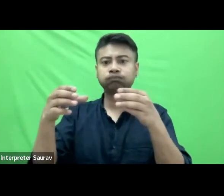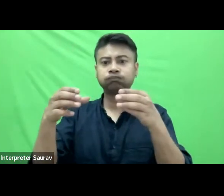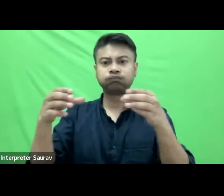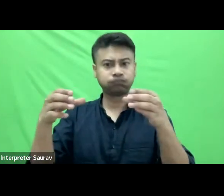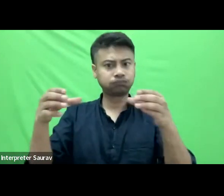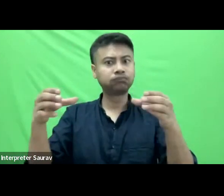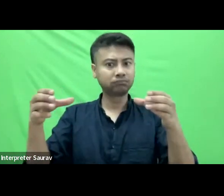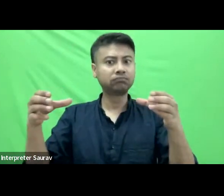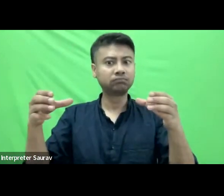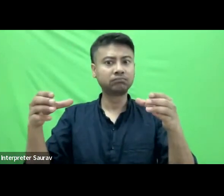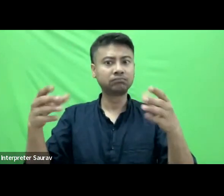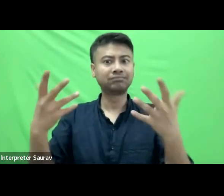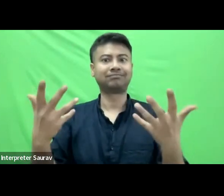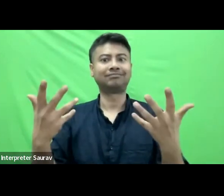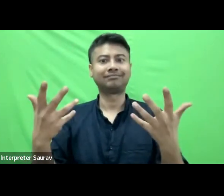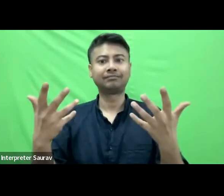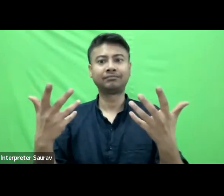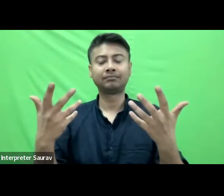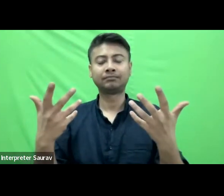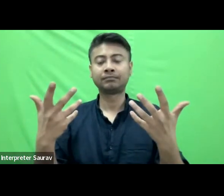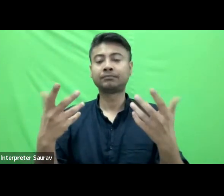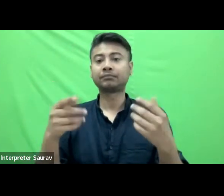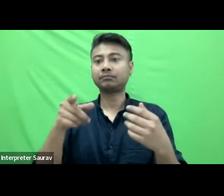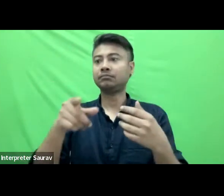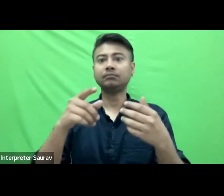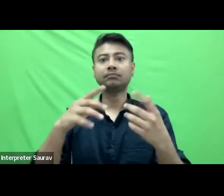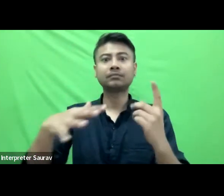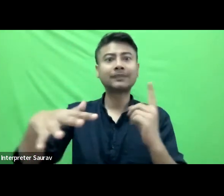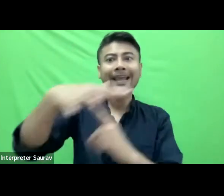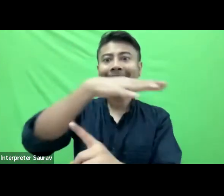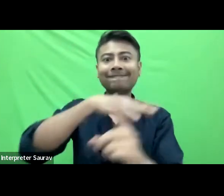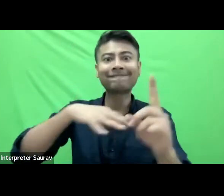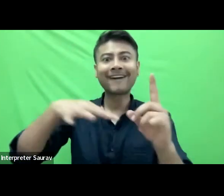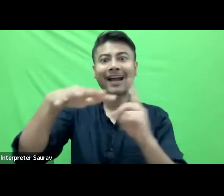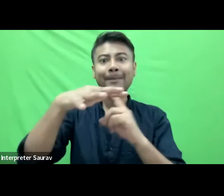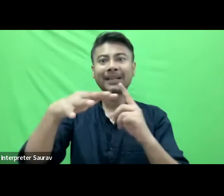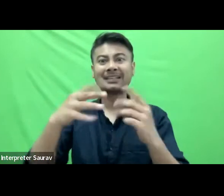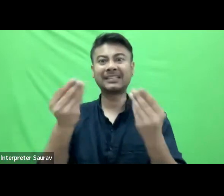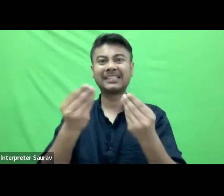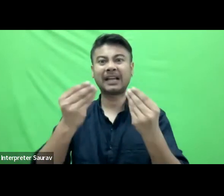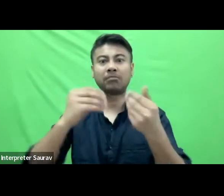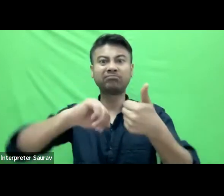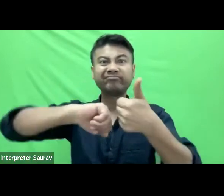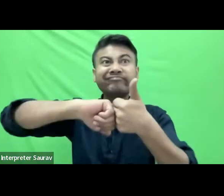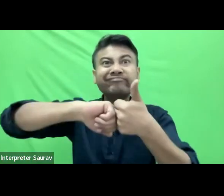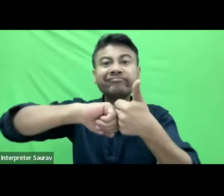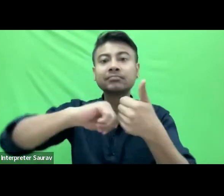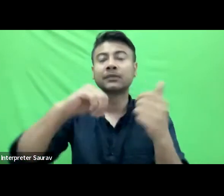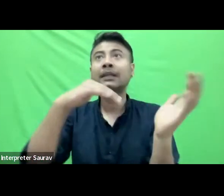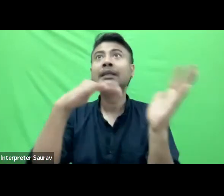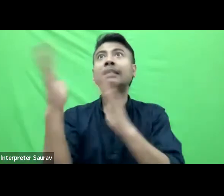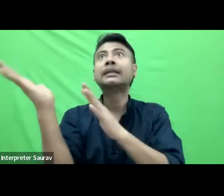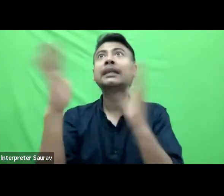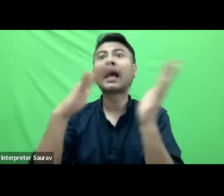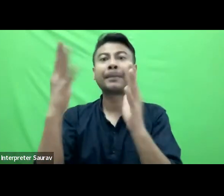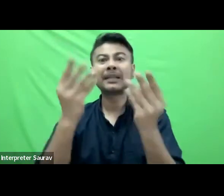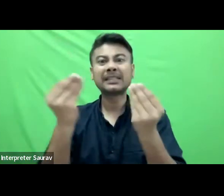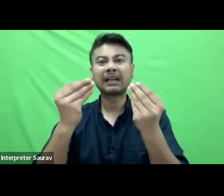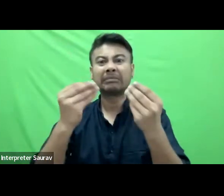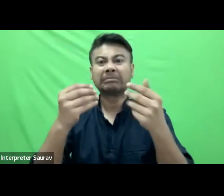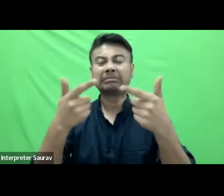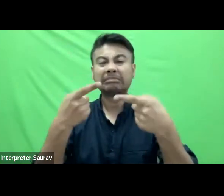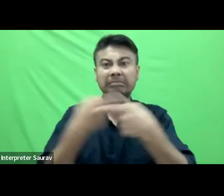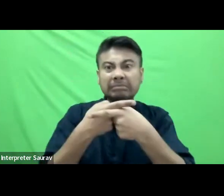aspects, increasing risks in the environment, climate risks, demographic changes, and also broader definitions